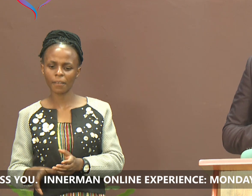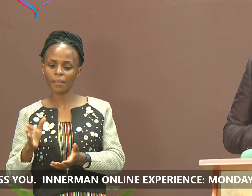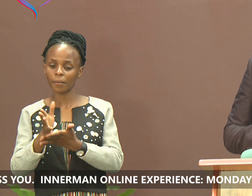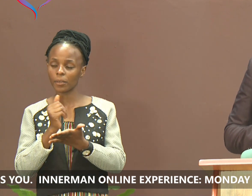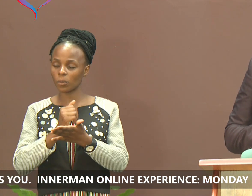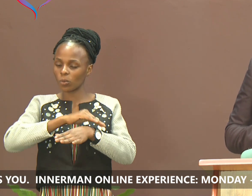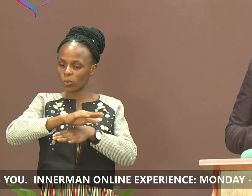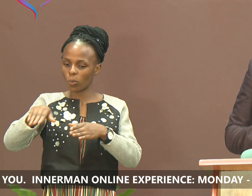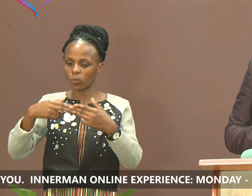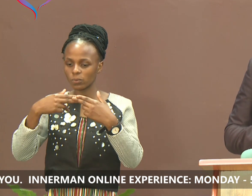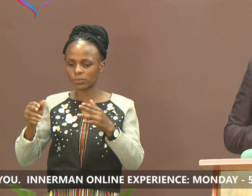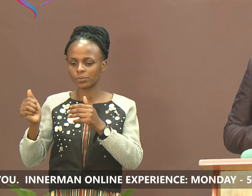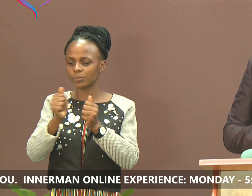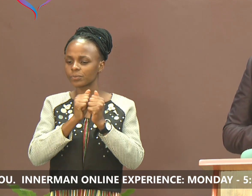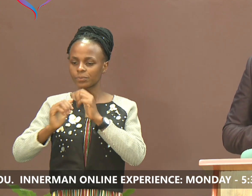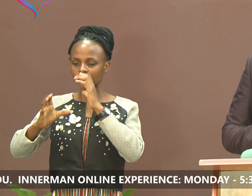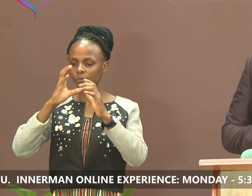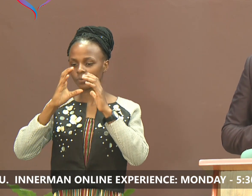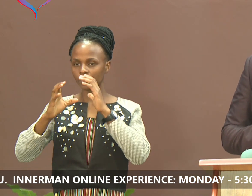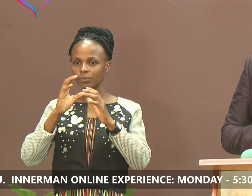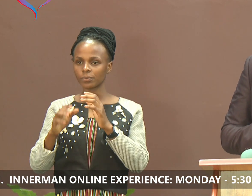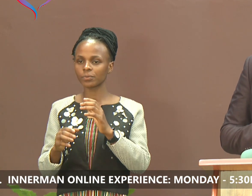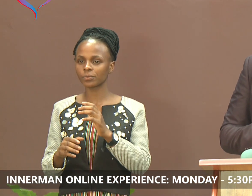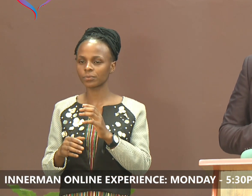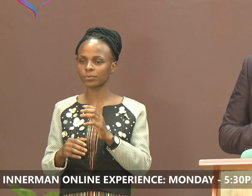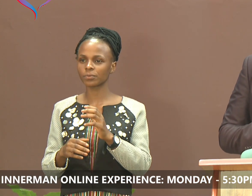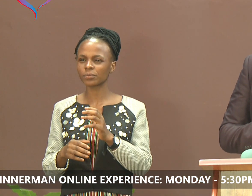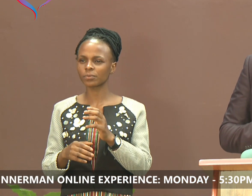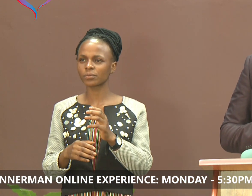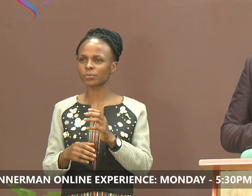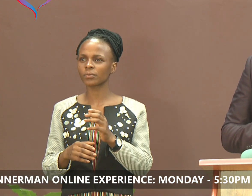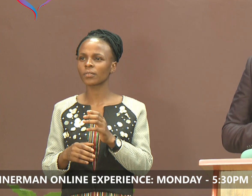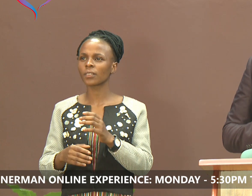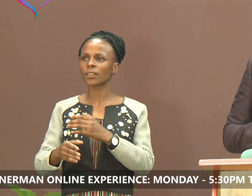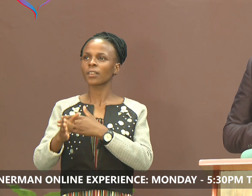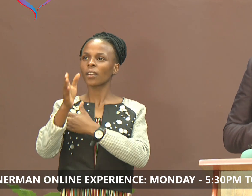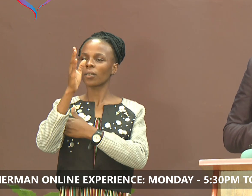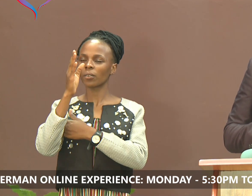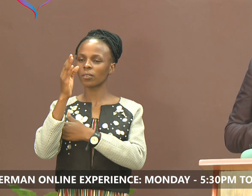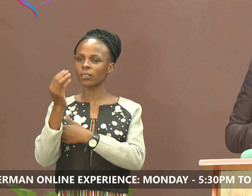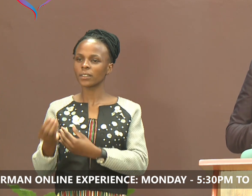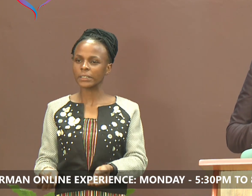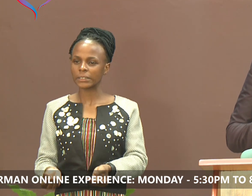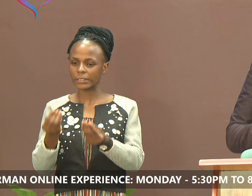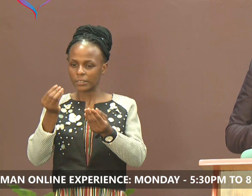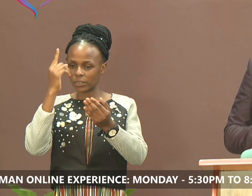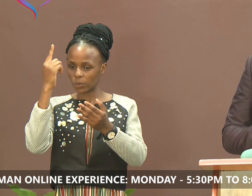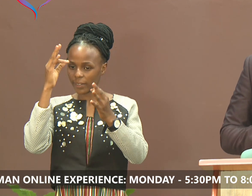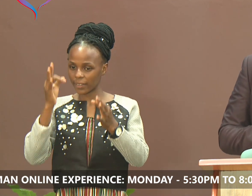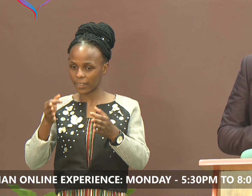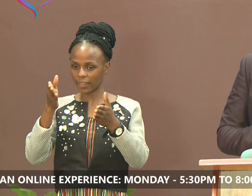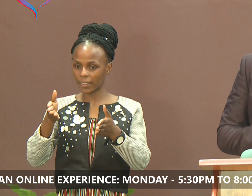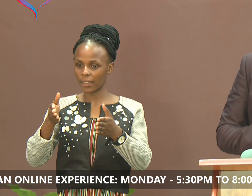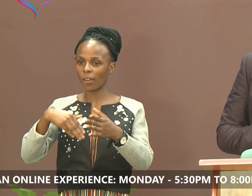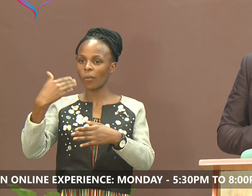with communication. Kuba buli kimu kyatandikira ku kwogeraganya. God does only one thing on this planet, he communicates. All the time he's communicating. Katonda